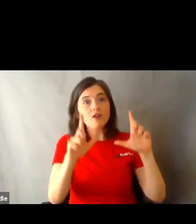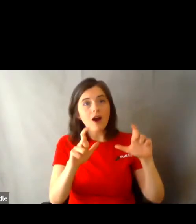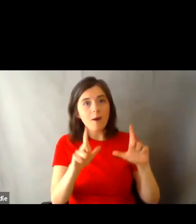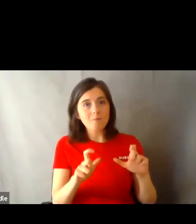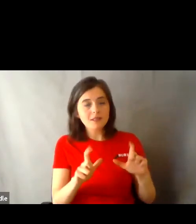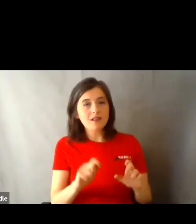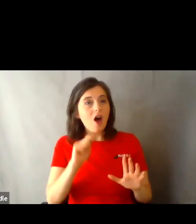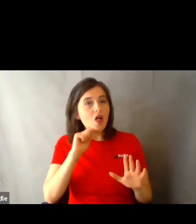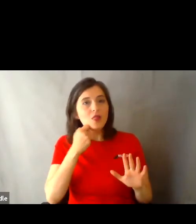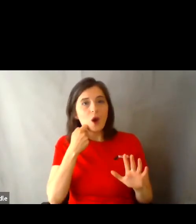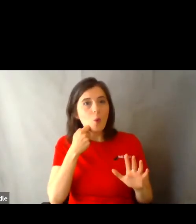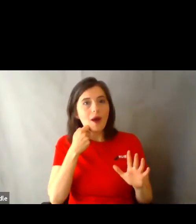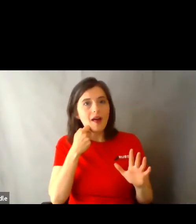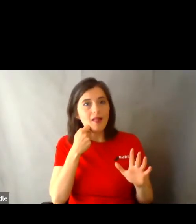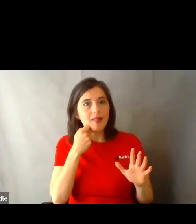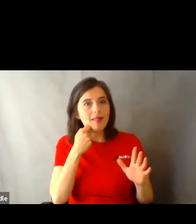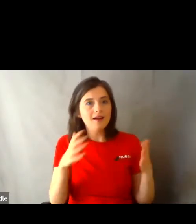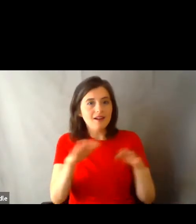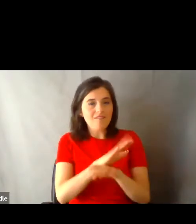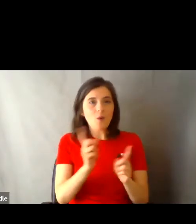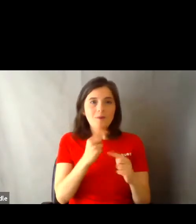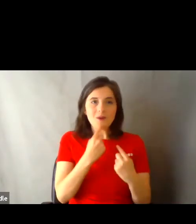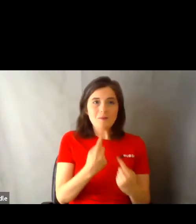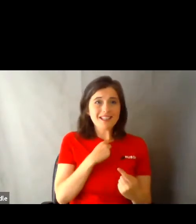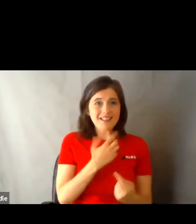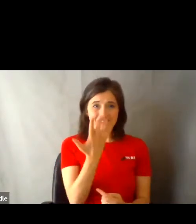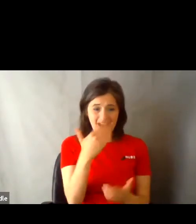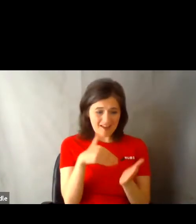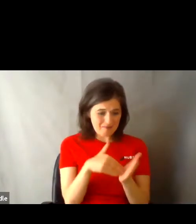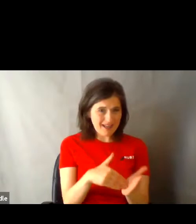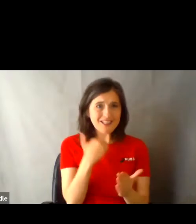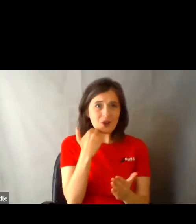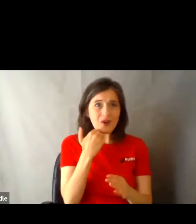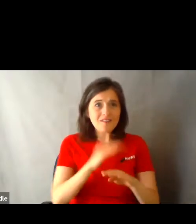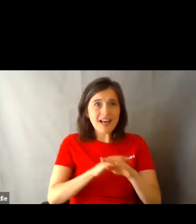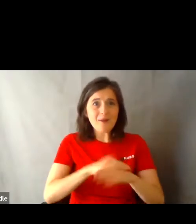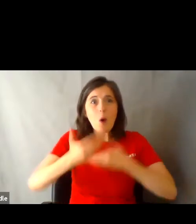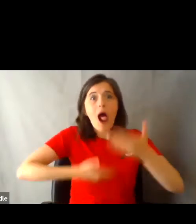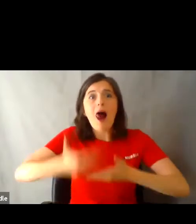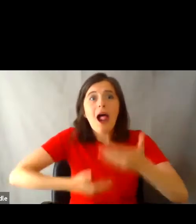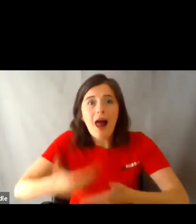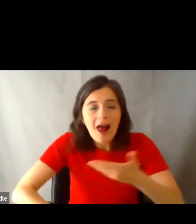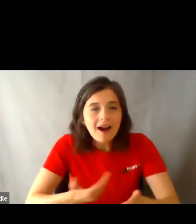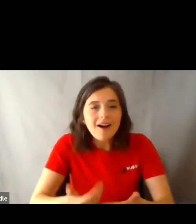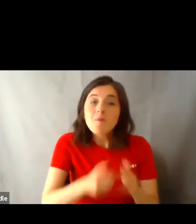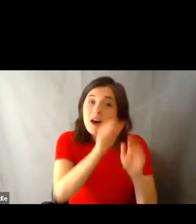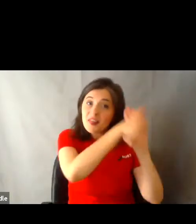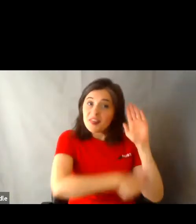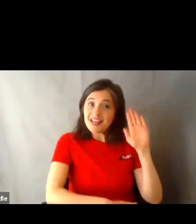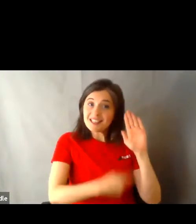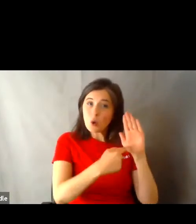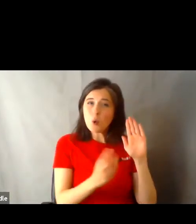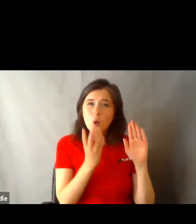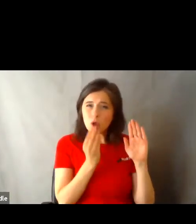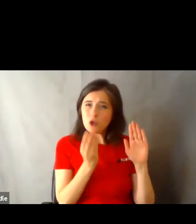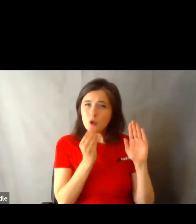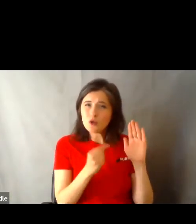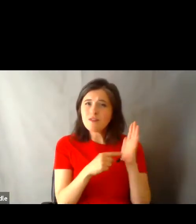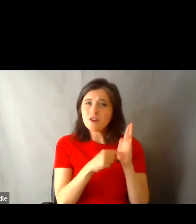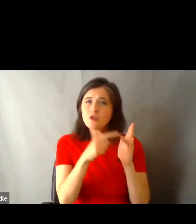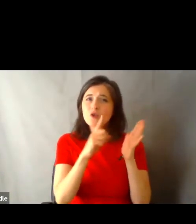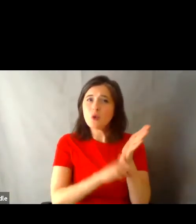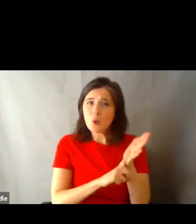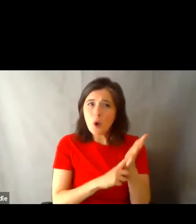there's no way we can fit it all into the 5 minutes, but it's also a super useful tool when thinking about building a